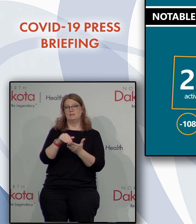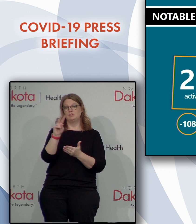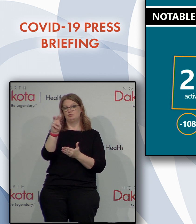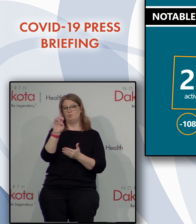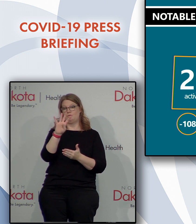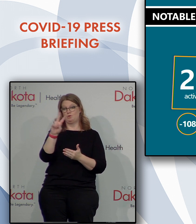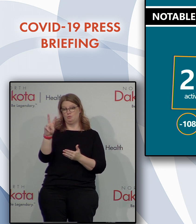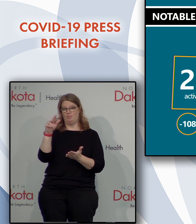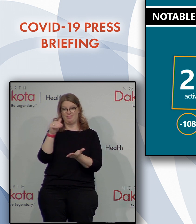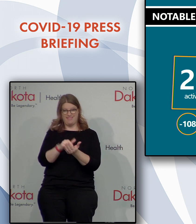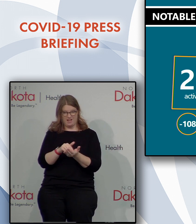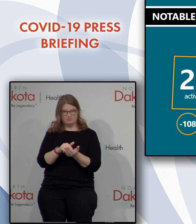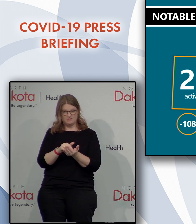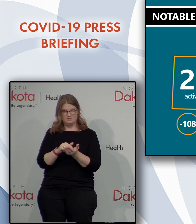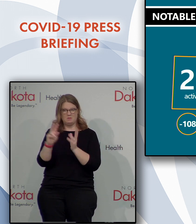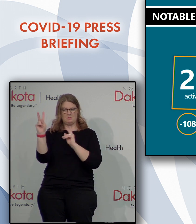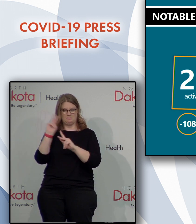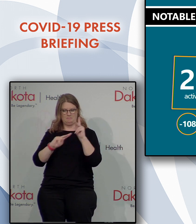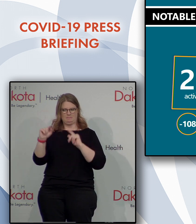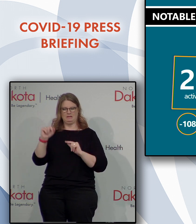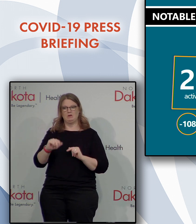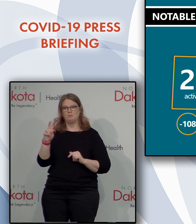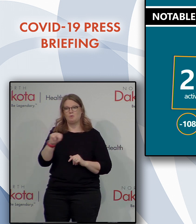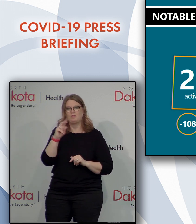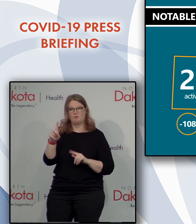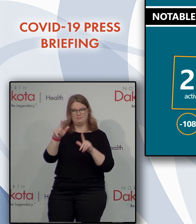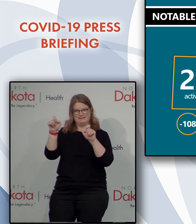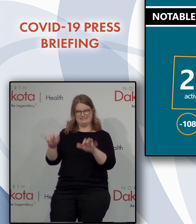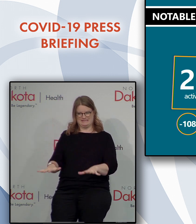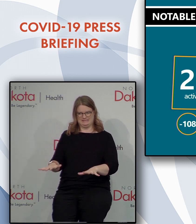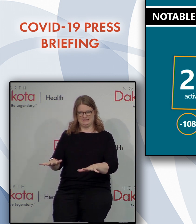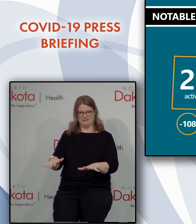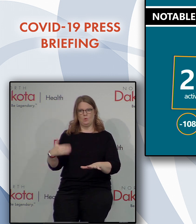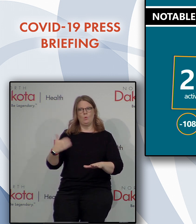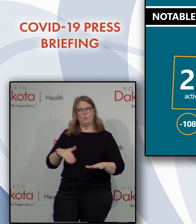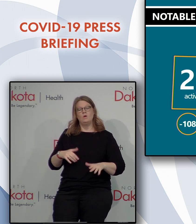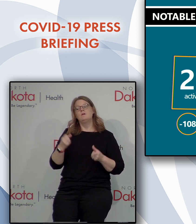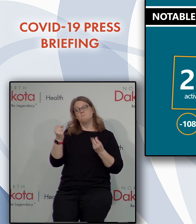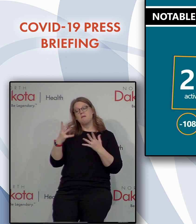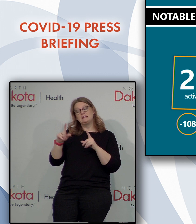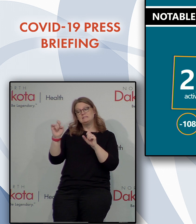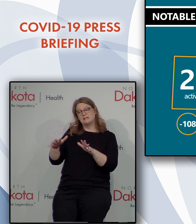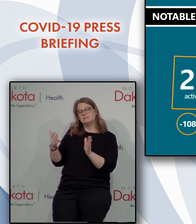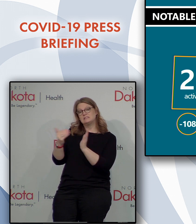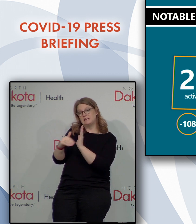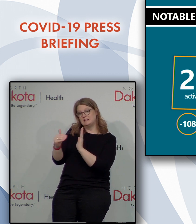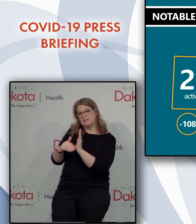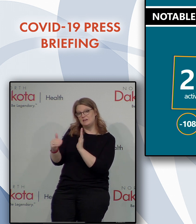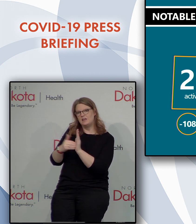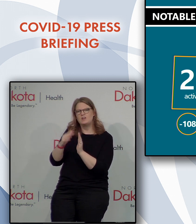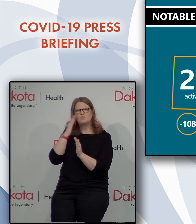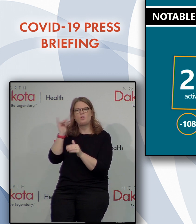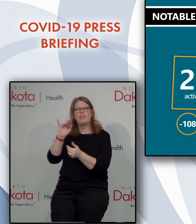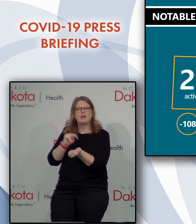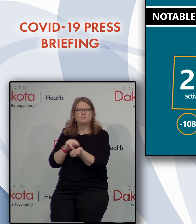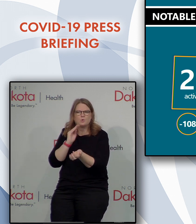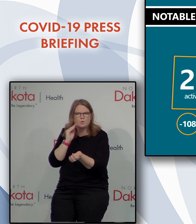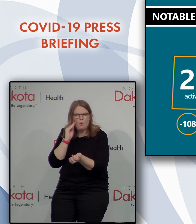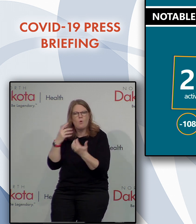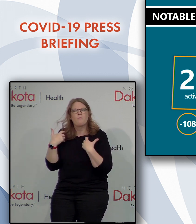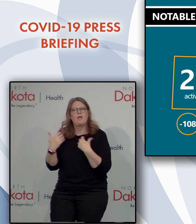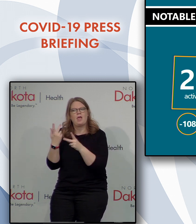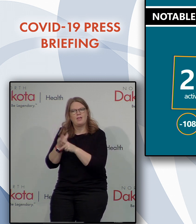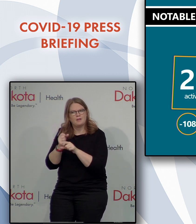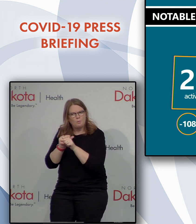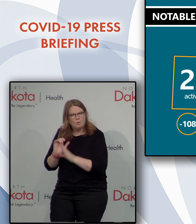1,242,000 tests of North Dakotans, and many of those have been repeat tests, particularly people in long-term care and healthcare workers. But